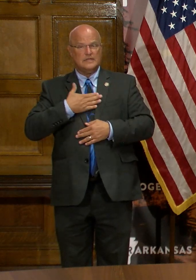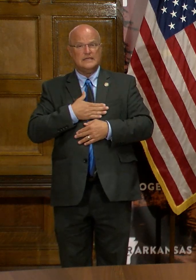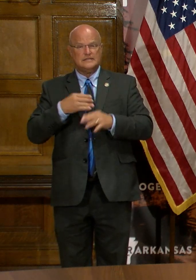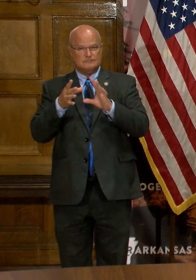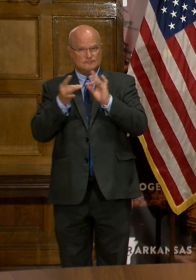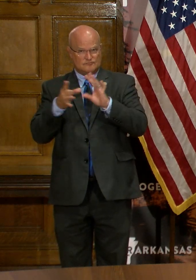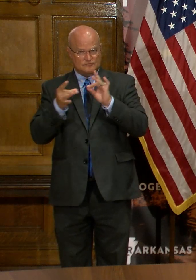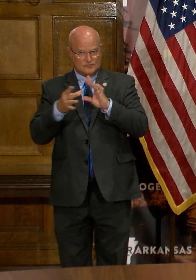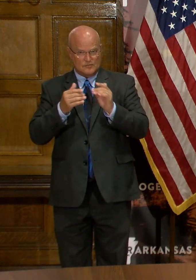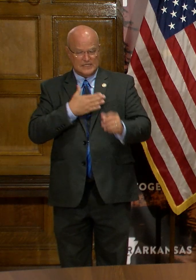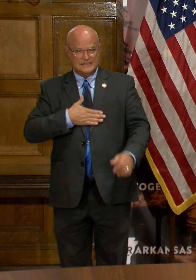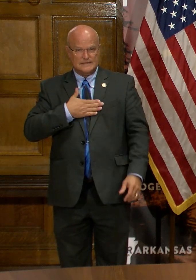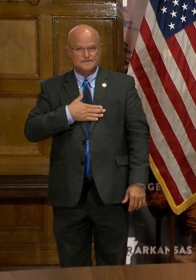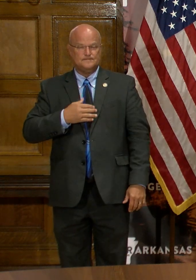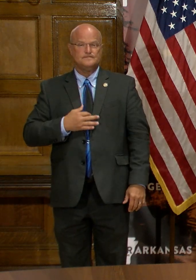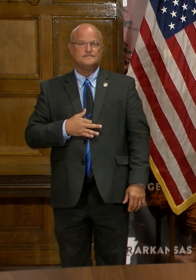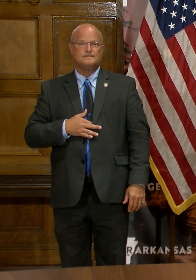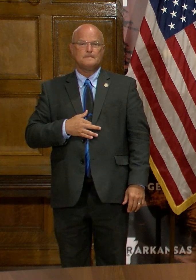follow up with a comment.